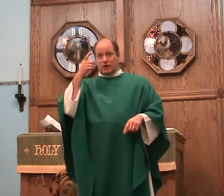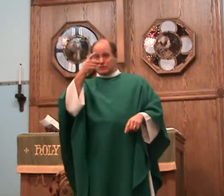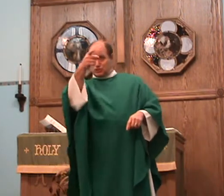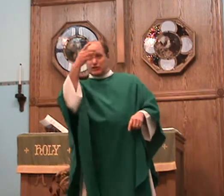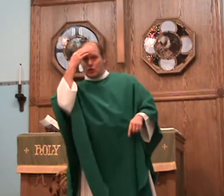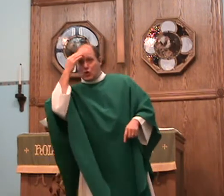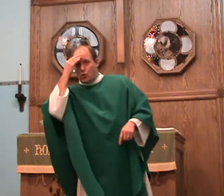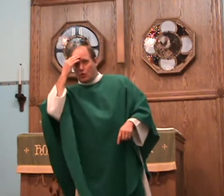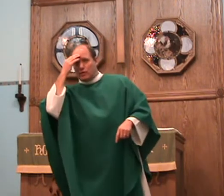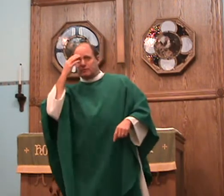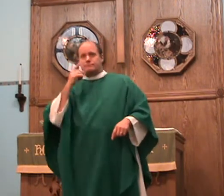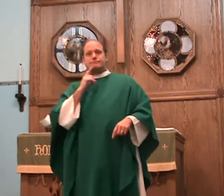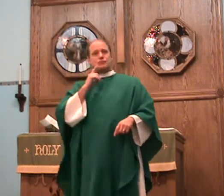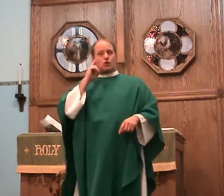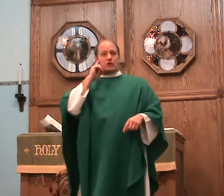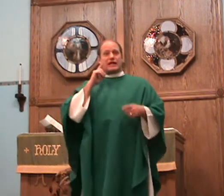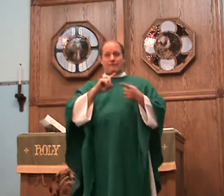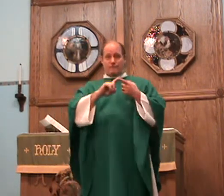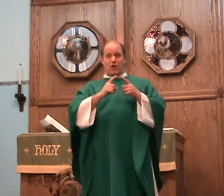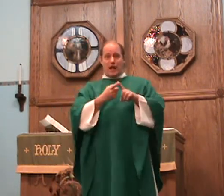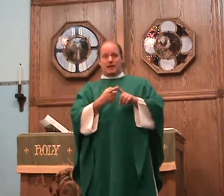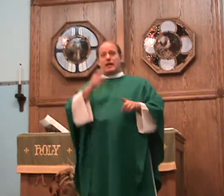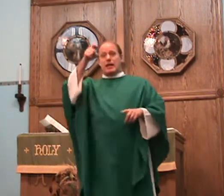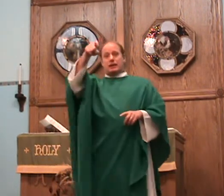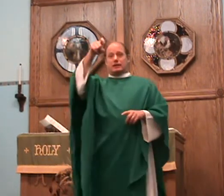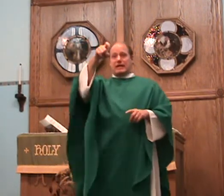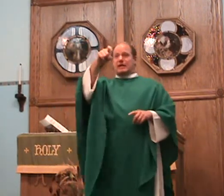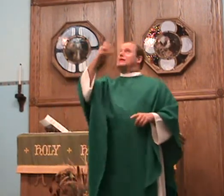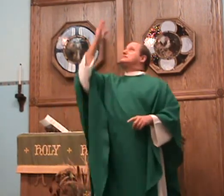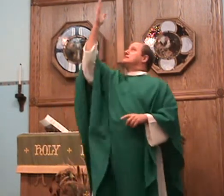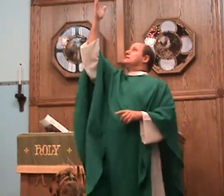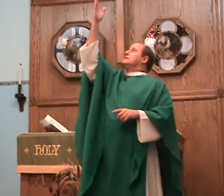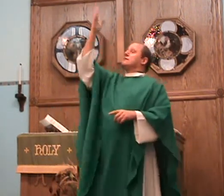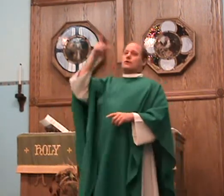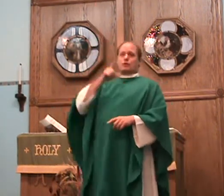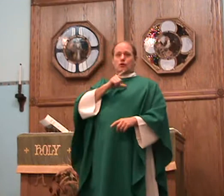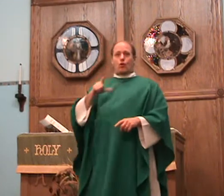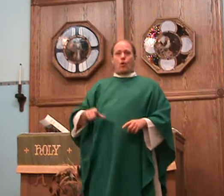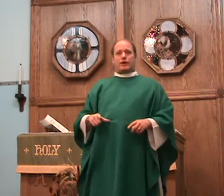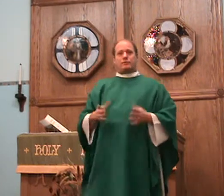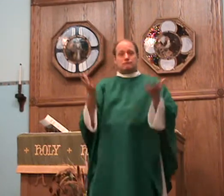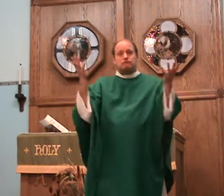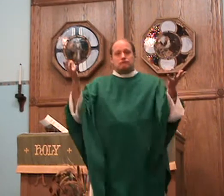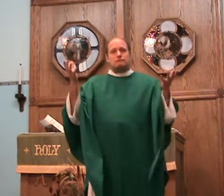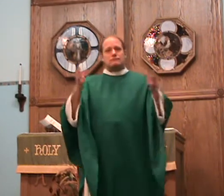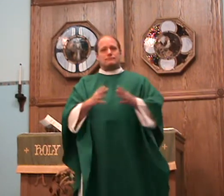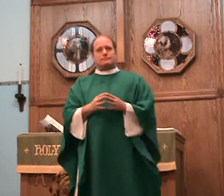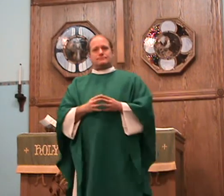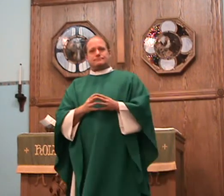Because she knew her deaf friend needs the Lord.